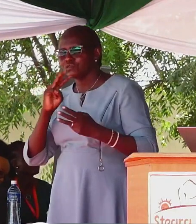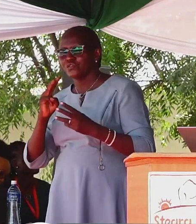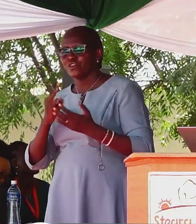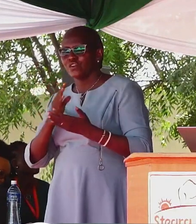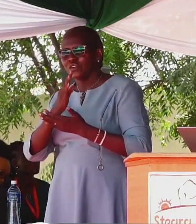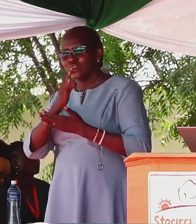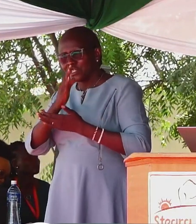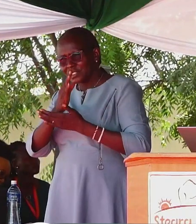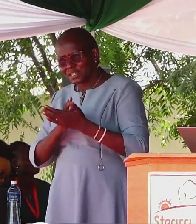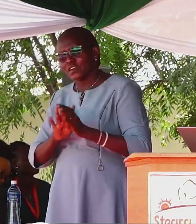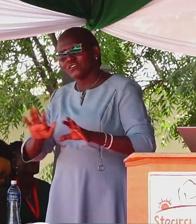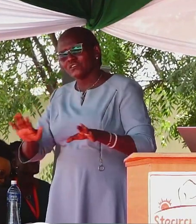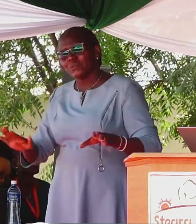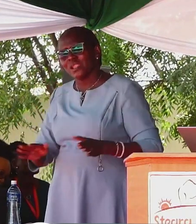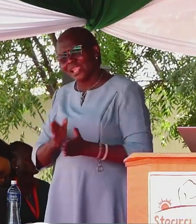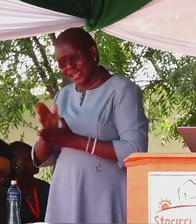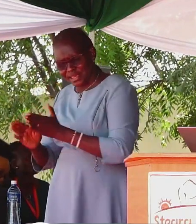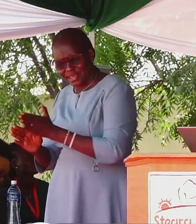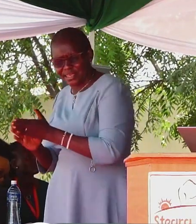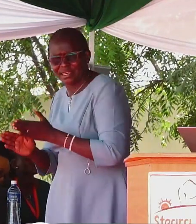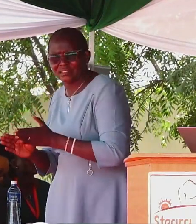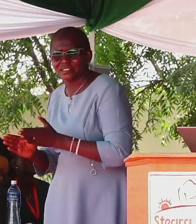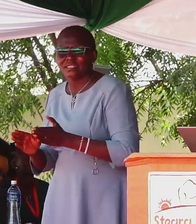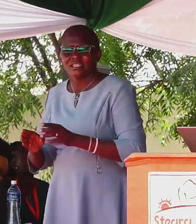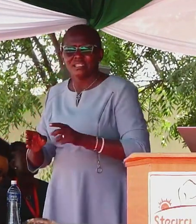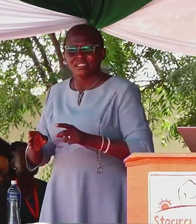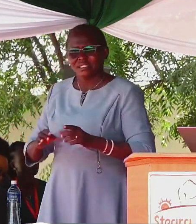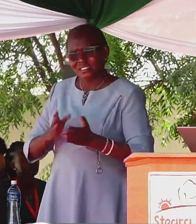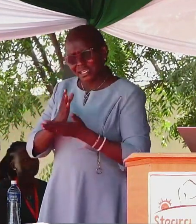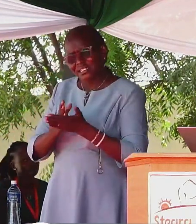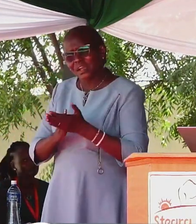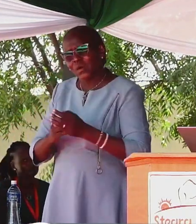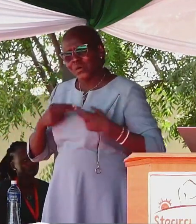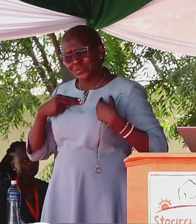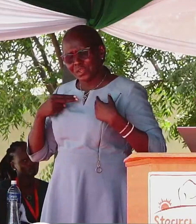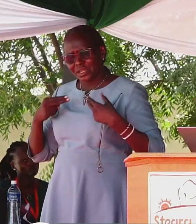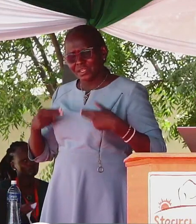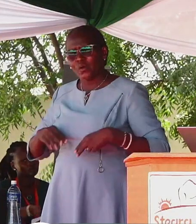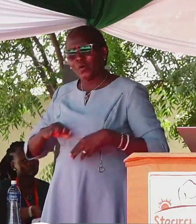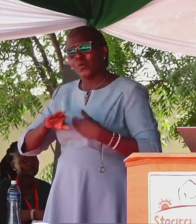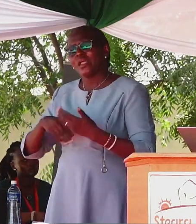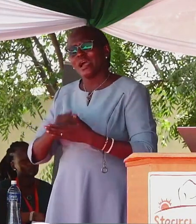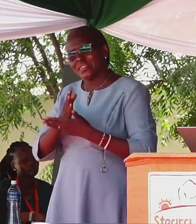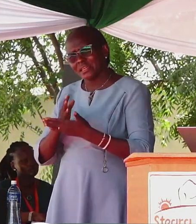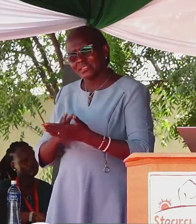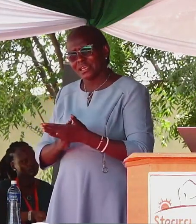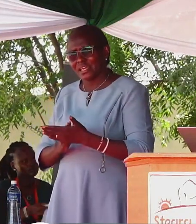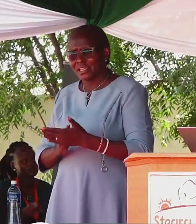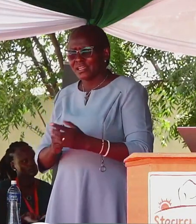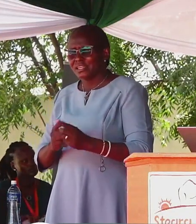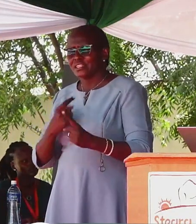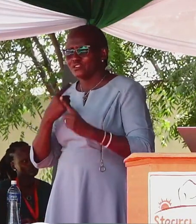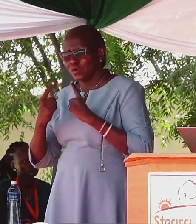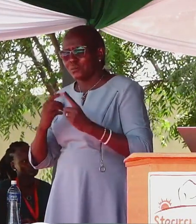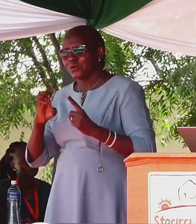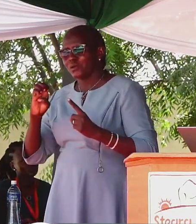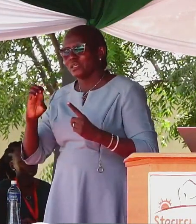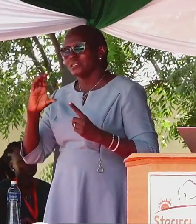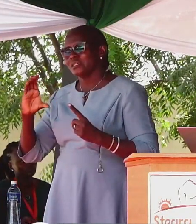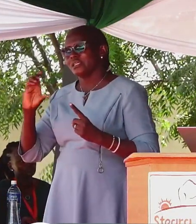on lands planning, our sector on health, and all the other sectors that touch on ECD.